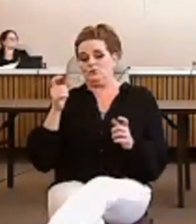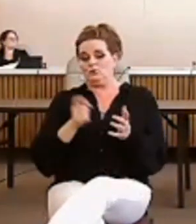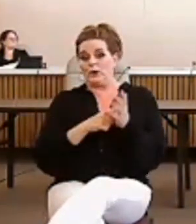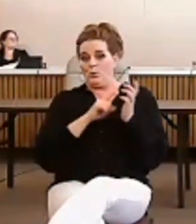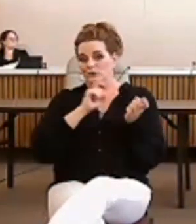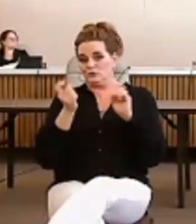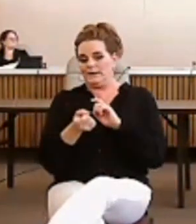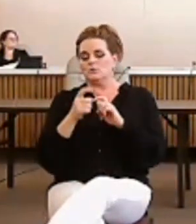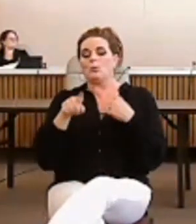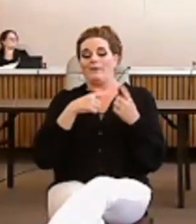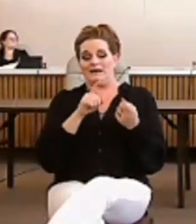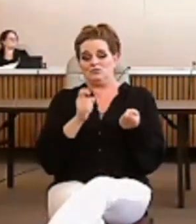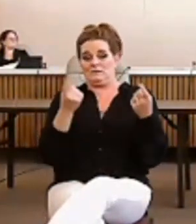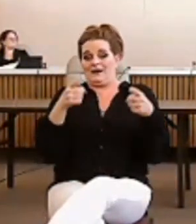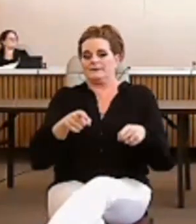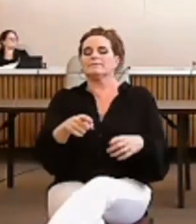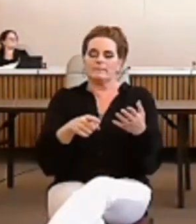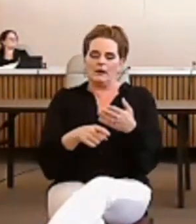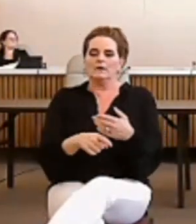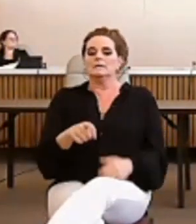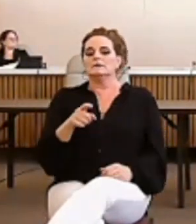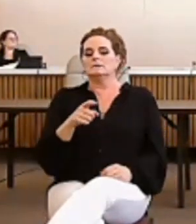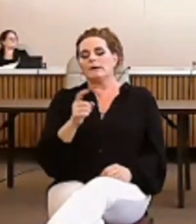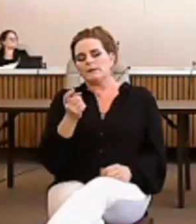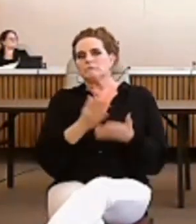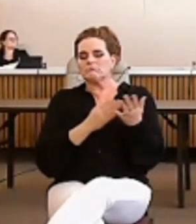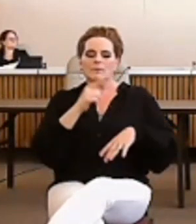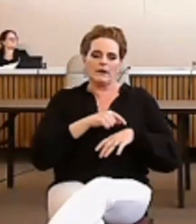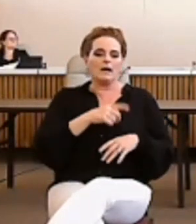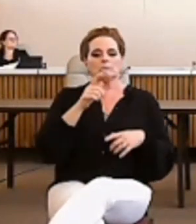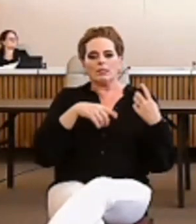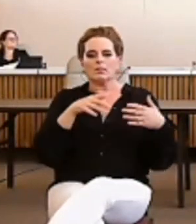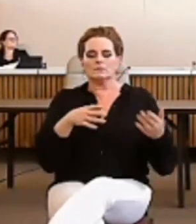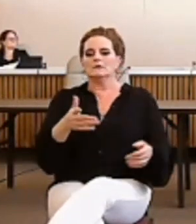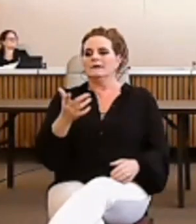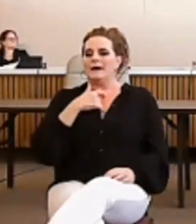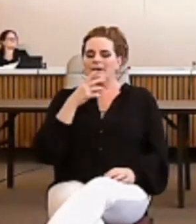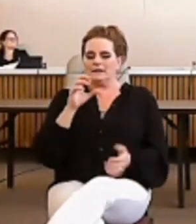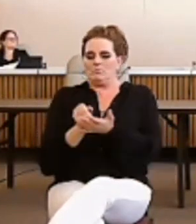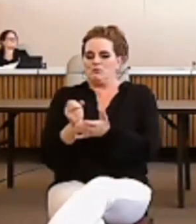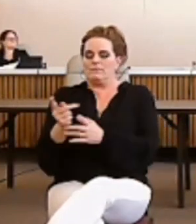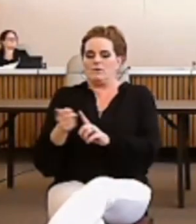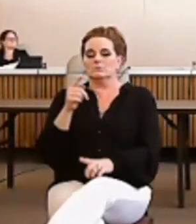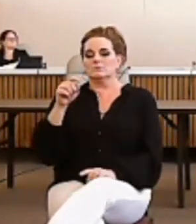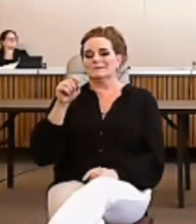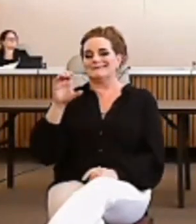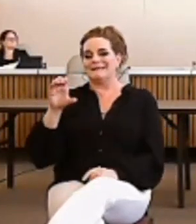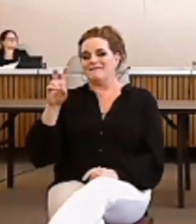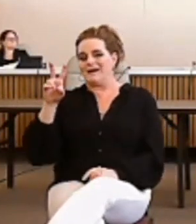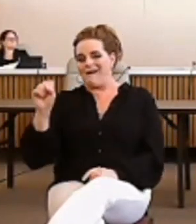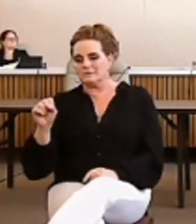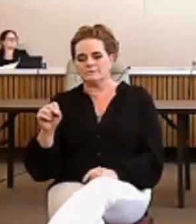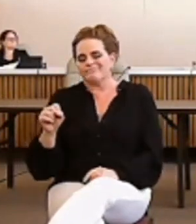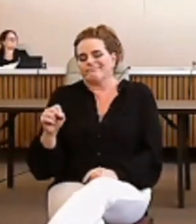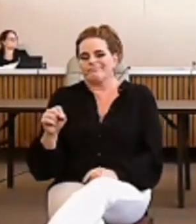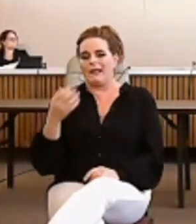once that change is in, because that might take some time if they have to get approval from CVS, for instance. I